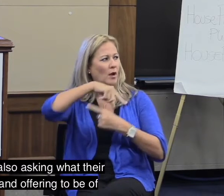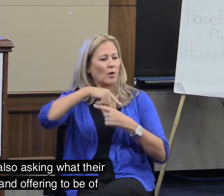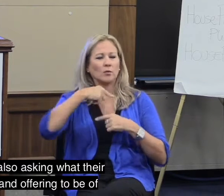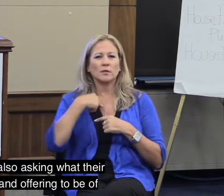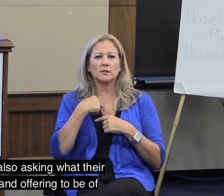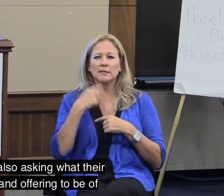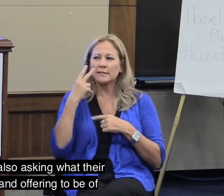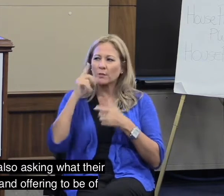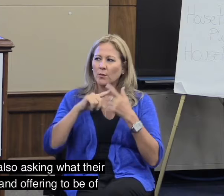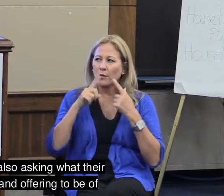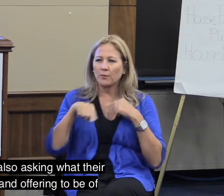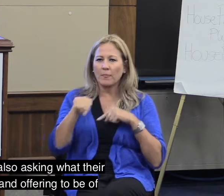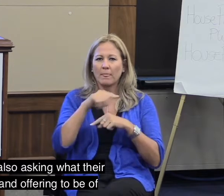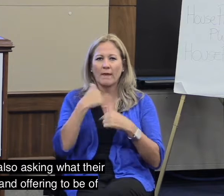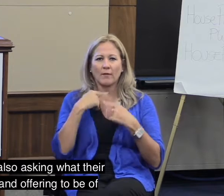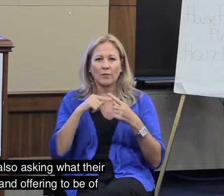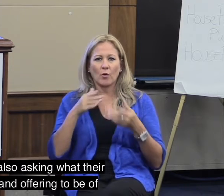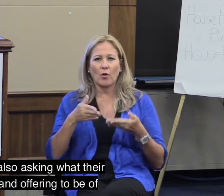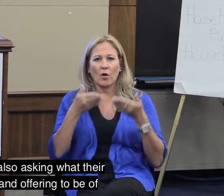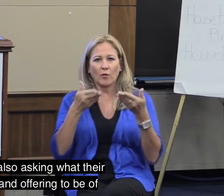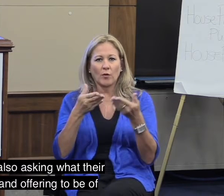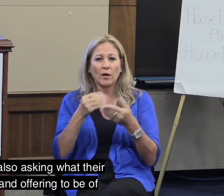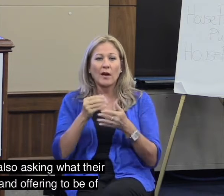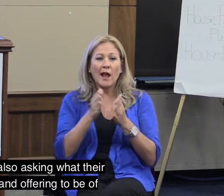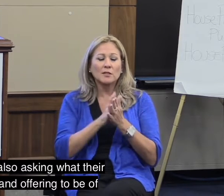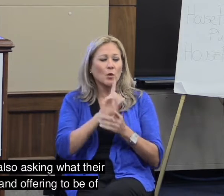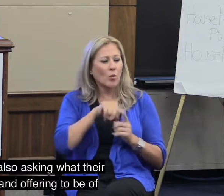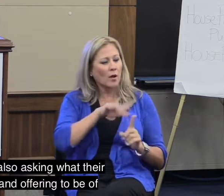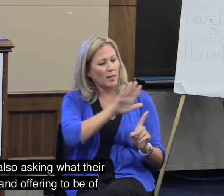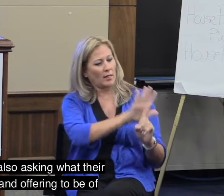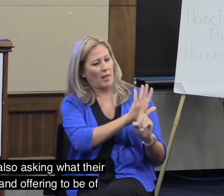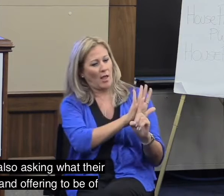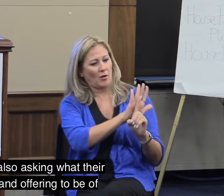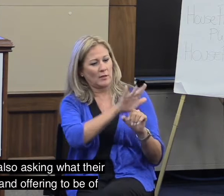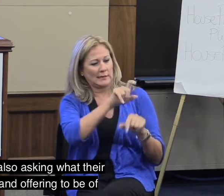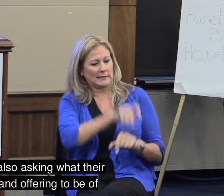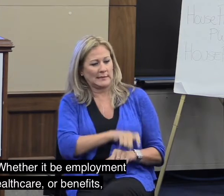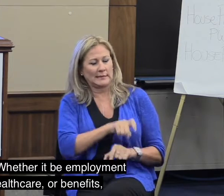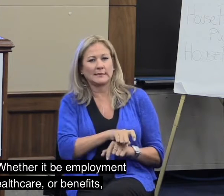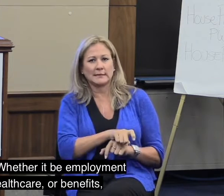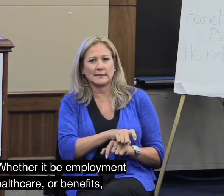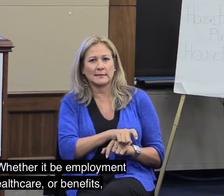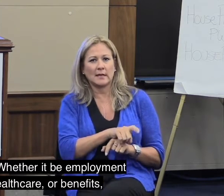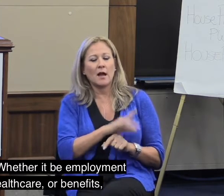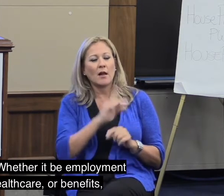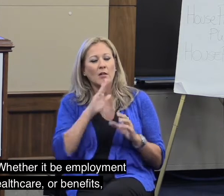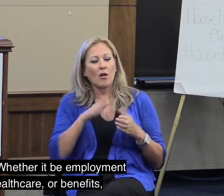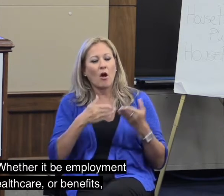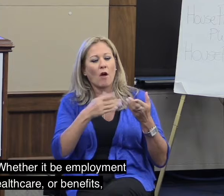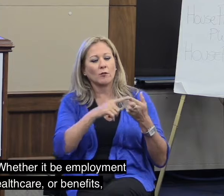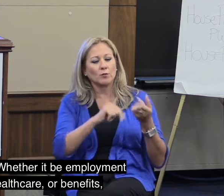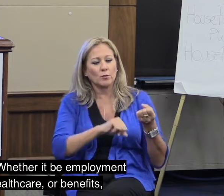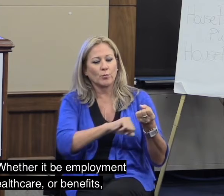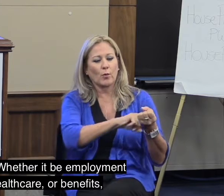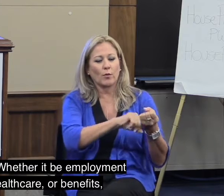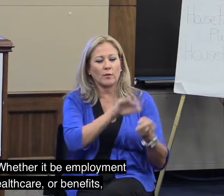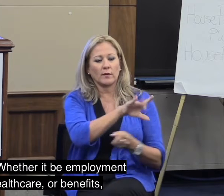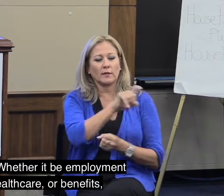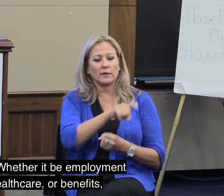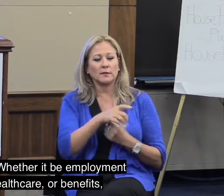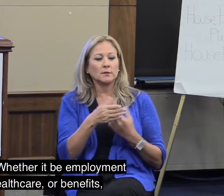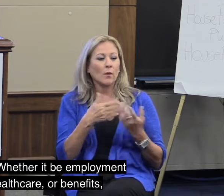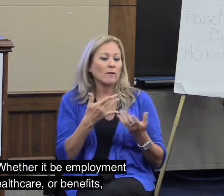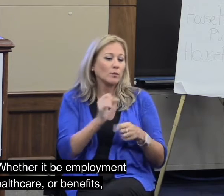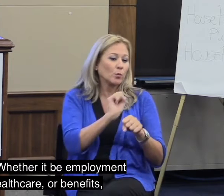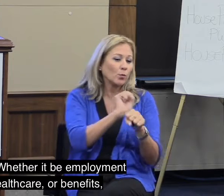what they have to offer, but also asking what their needs happen to be and offering to be of support with those needs, whether it be employment